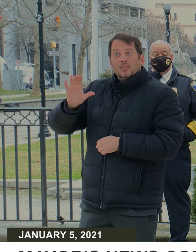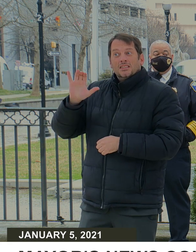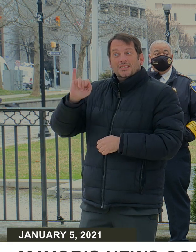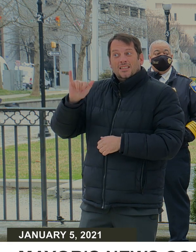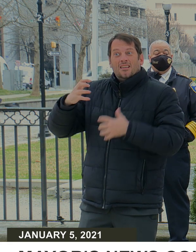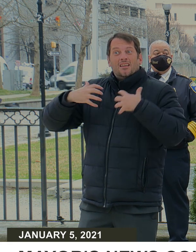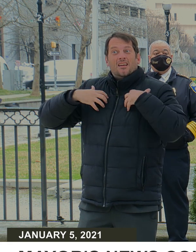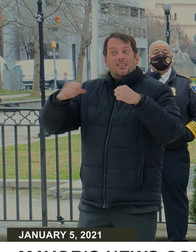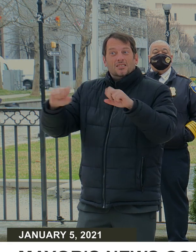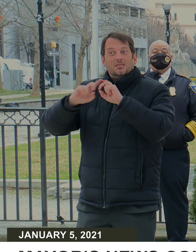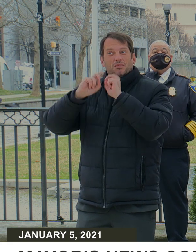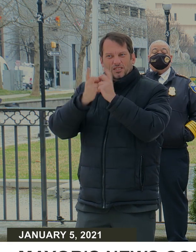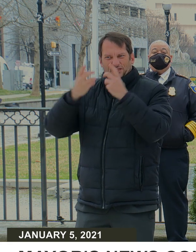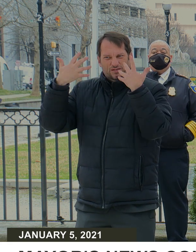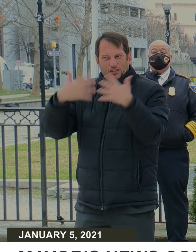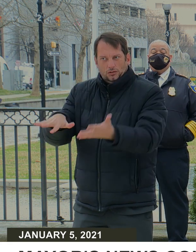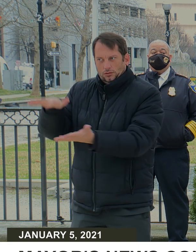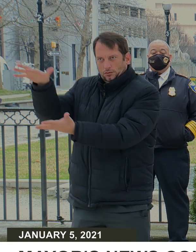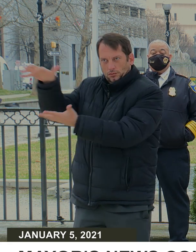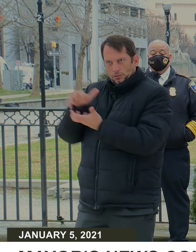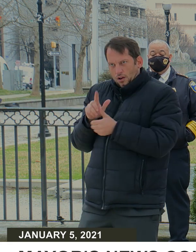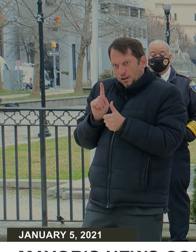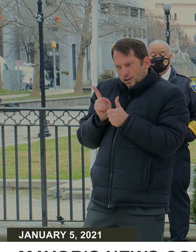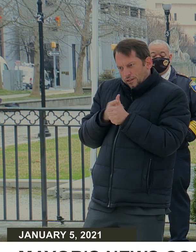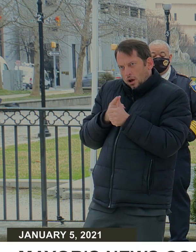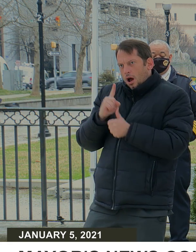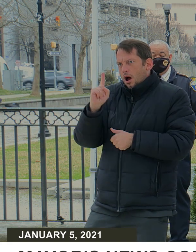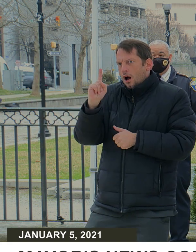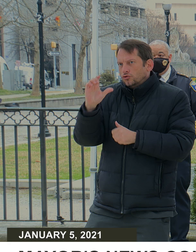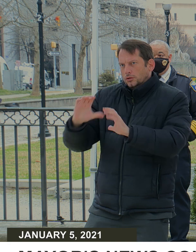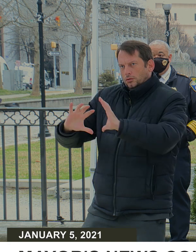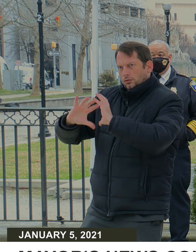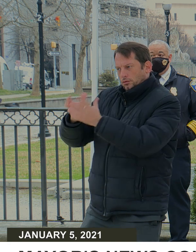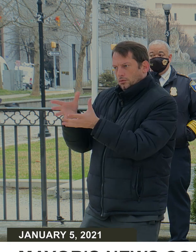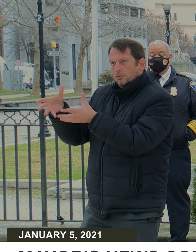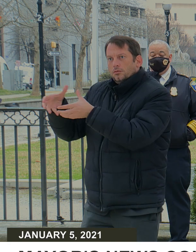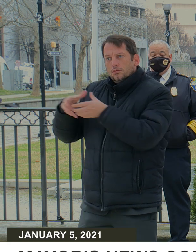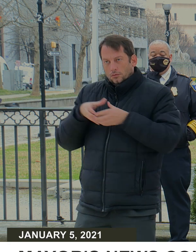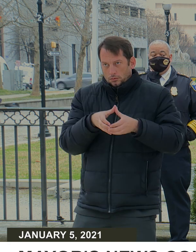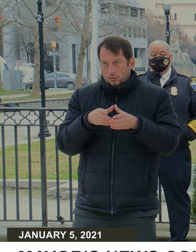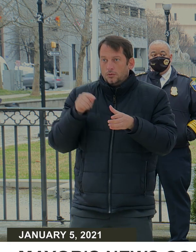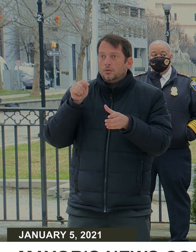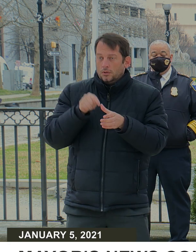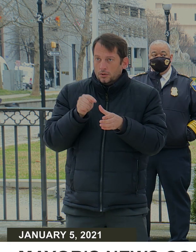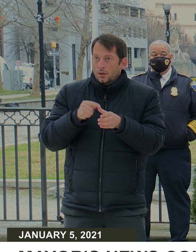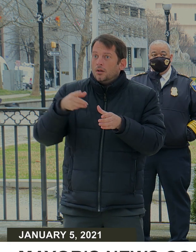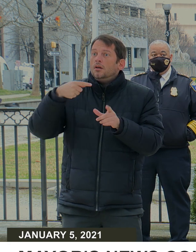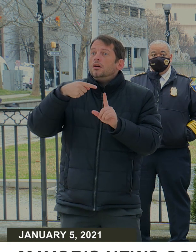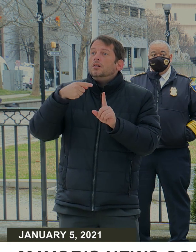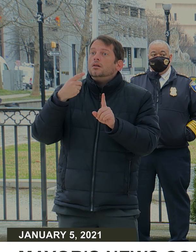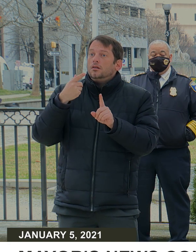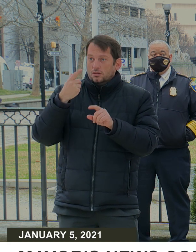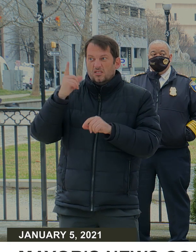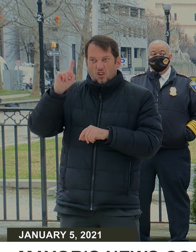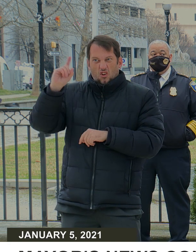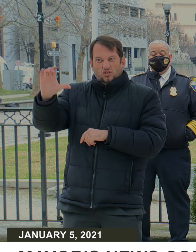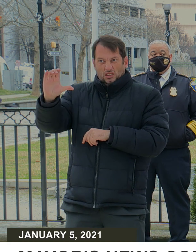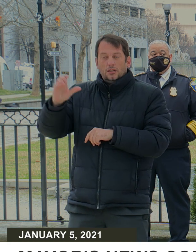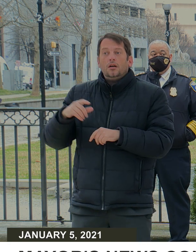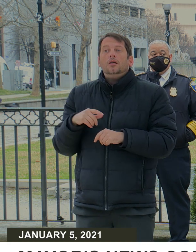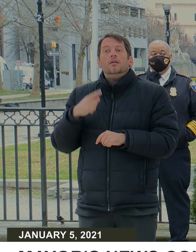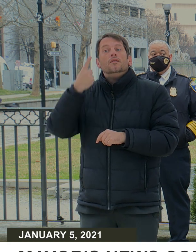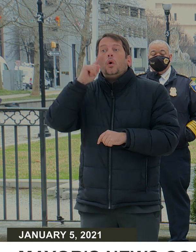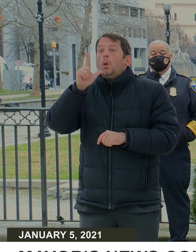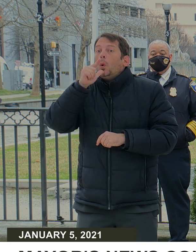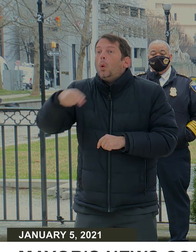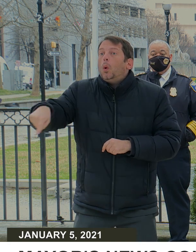doses of the vaccine and has a plan to administer it. The Health Department has already begun vaccinating health professionals who